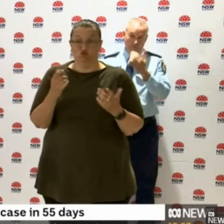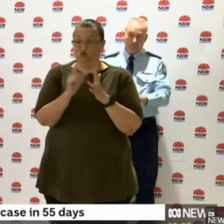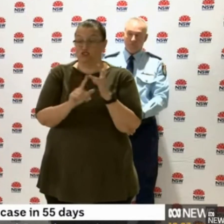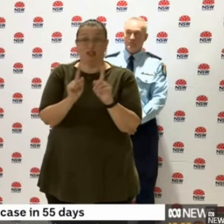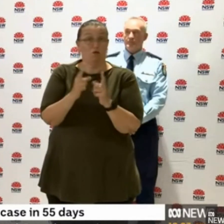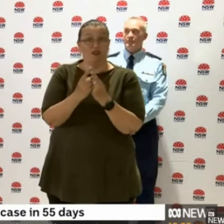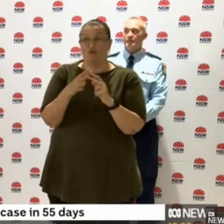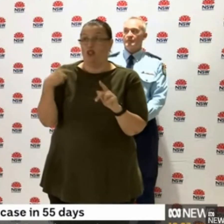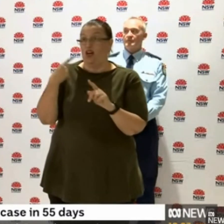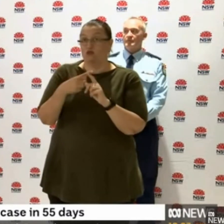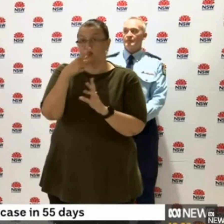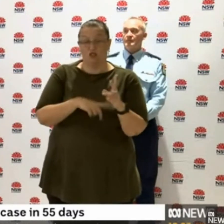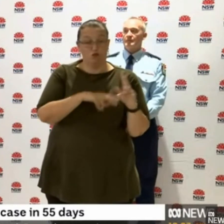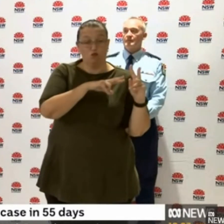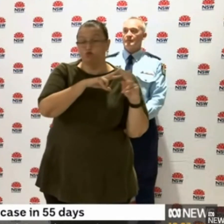year, and that is working through it.